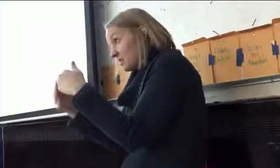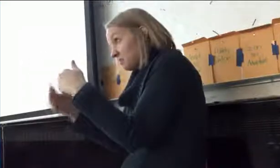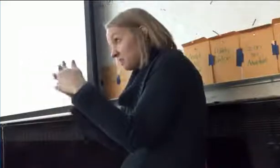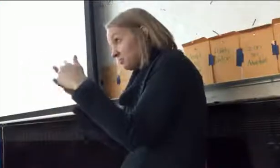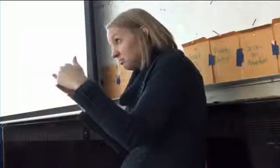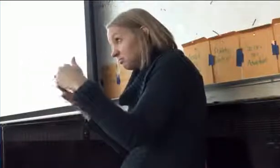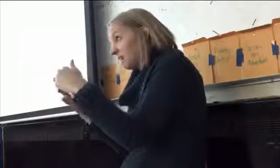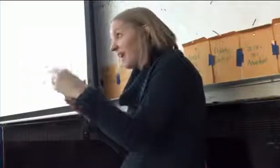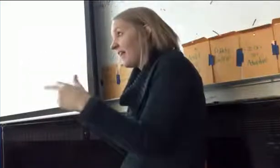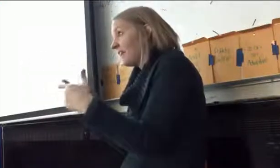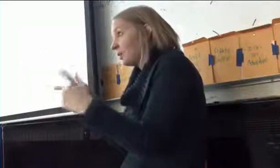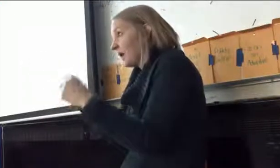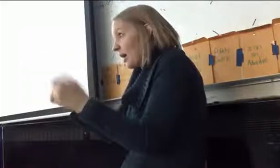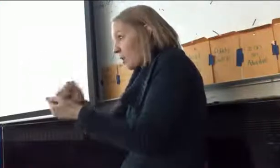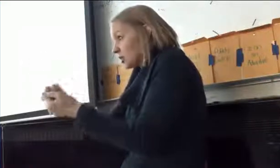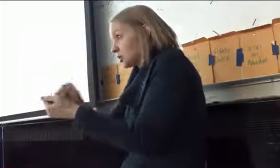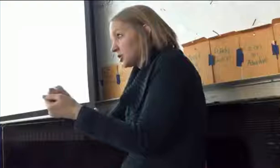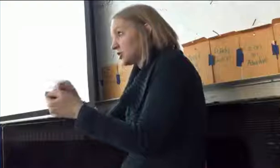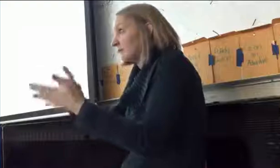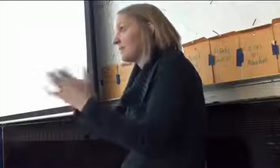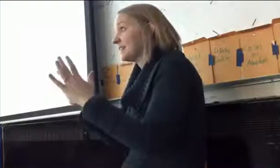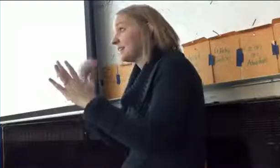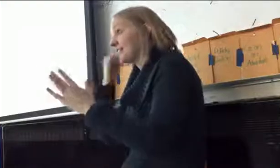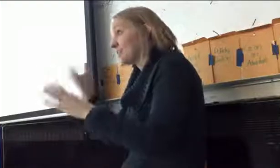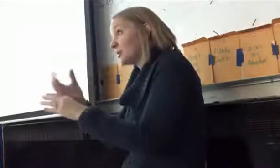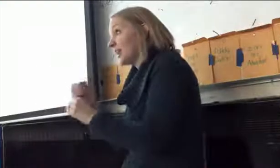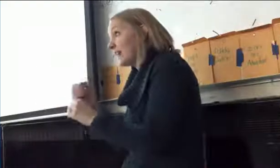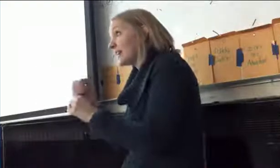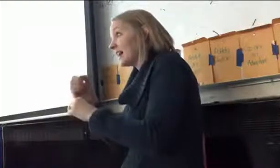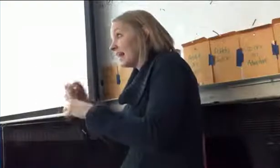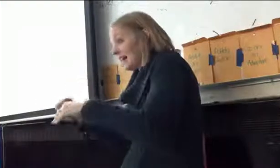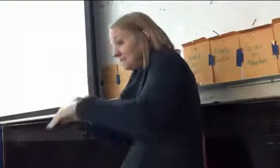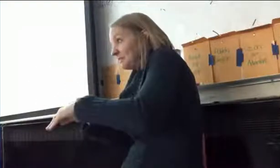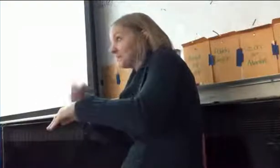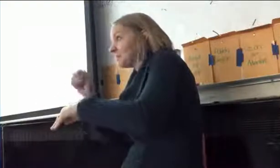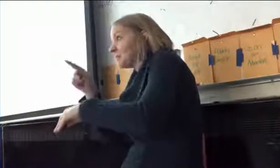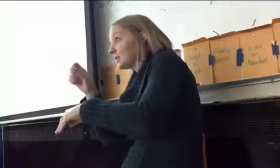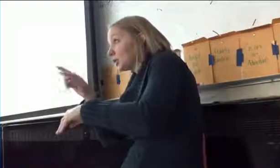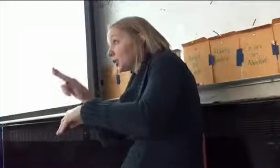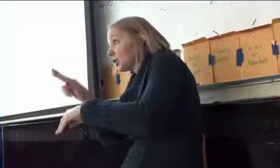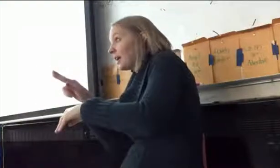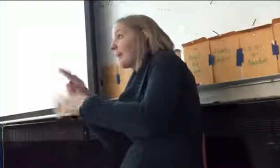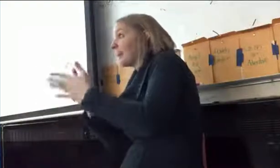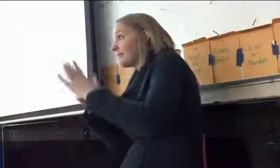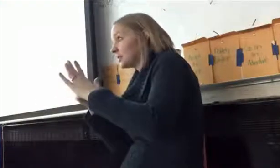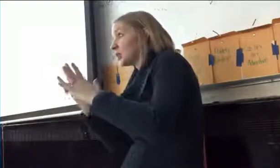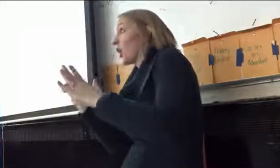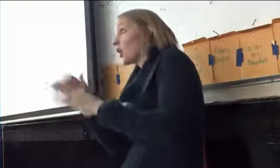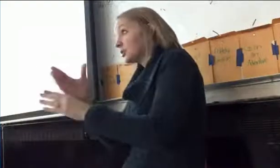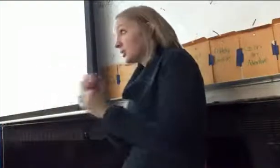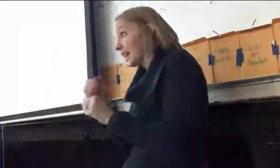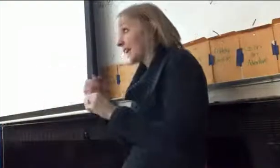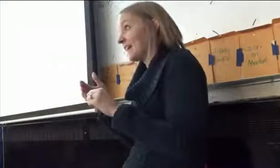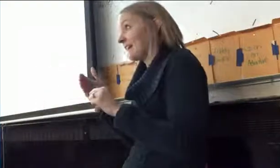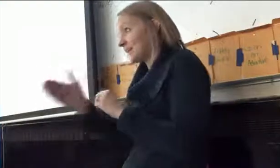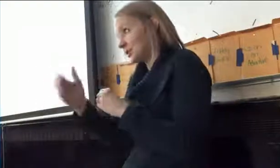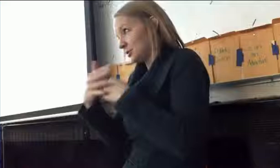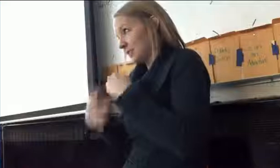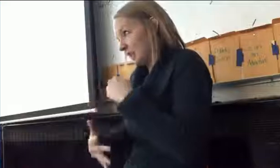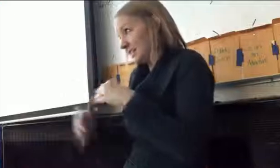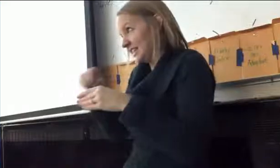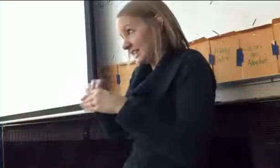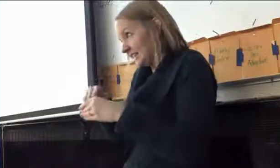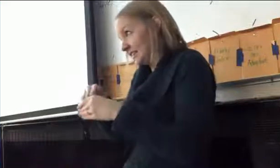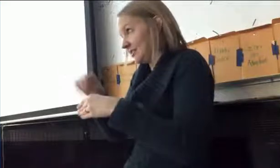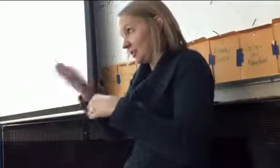does not come out, which means that if you get a splinter, what else is going up into your body? Fish blood. Fish blood, probably from months earlier. Omega-3 fatty